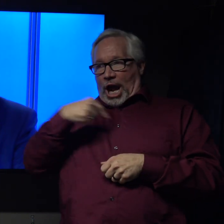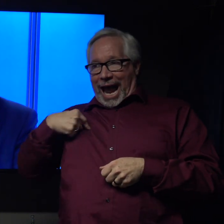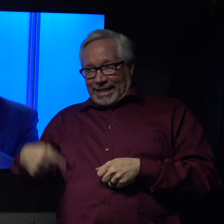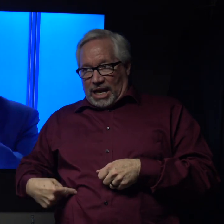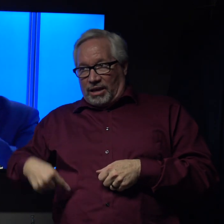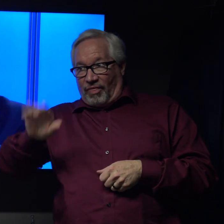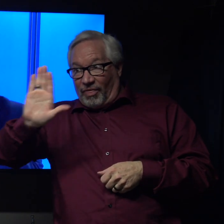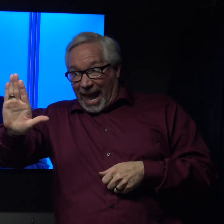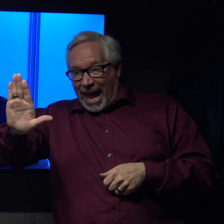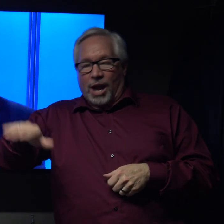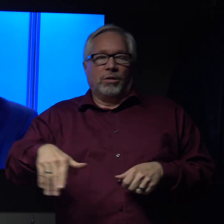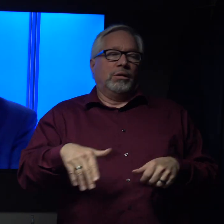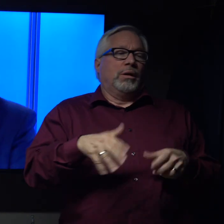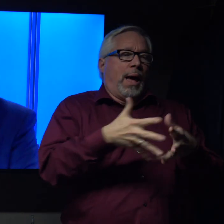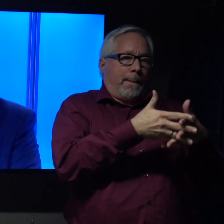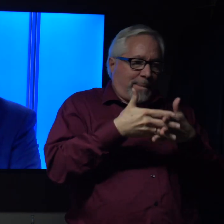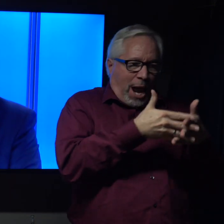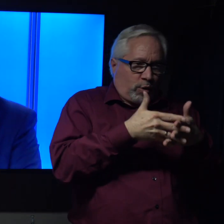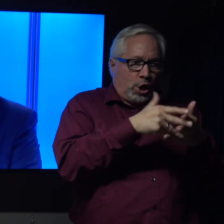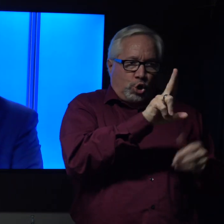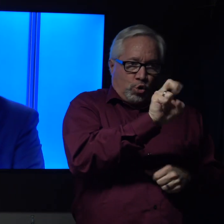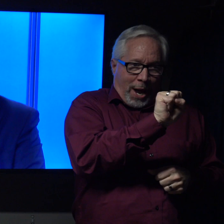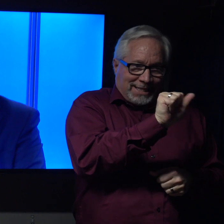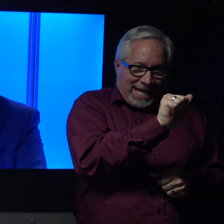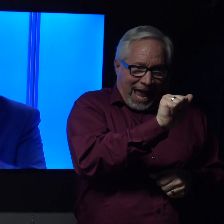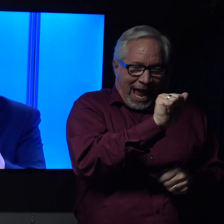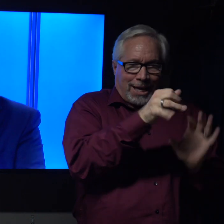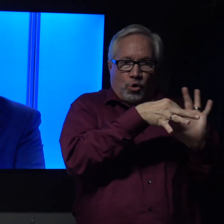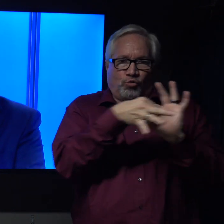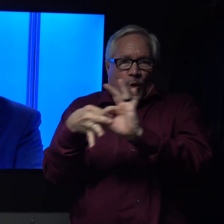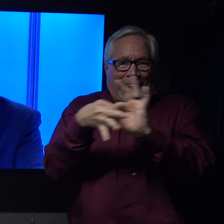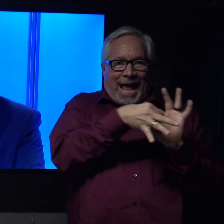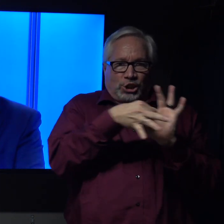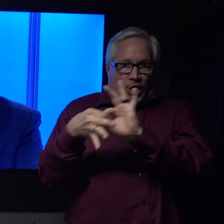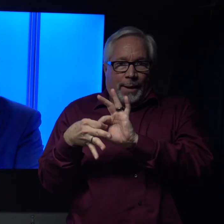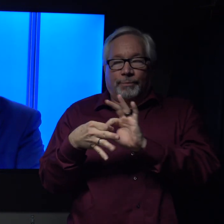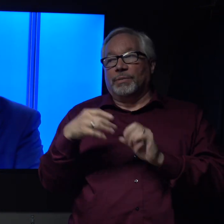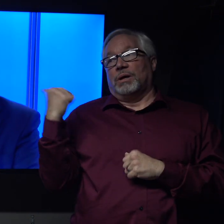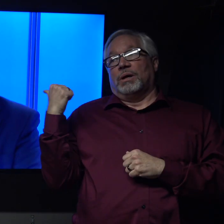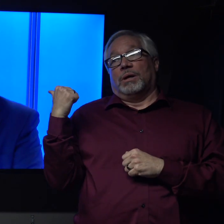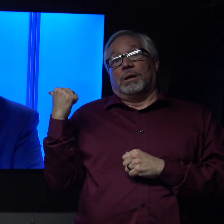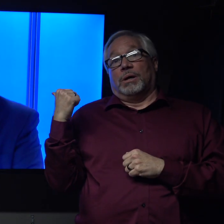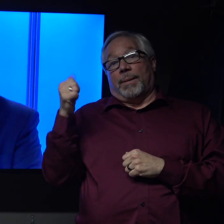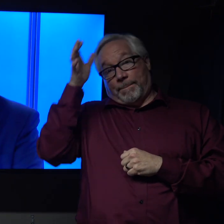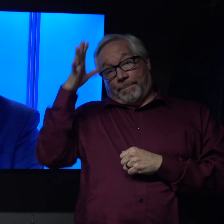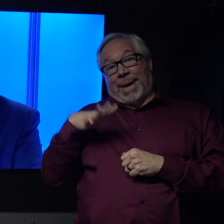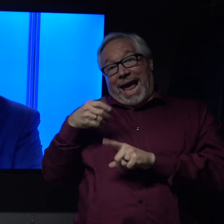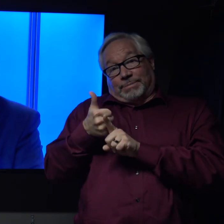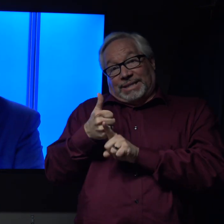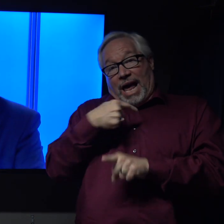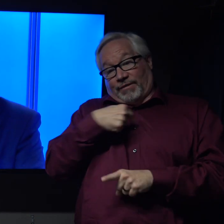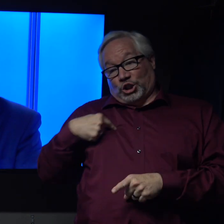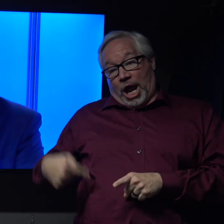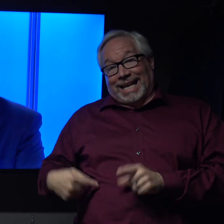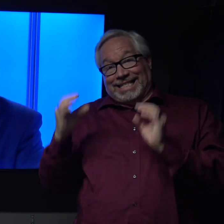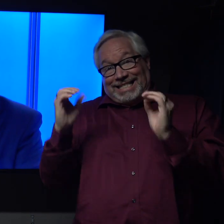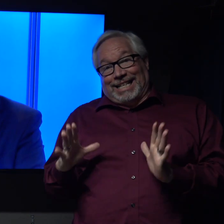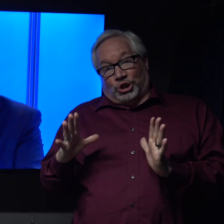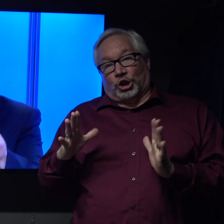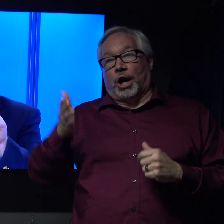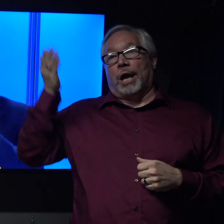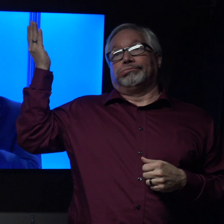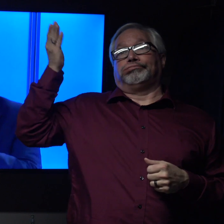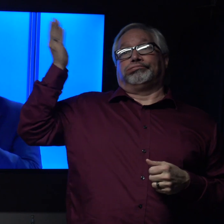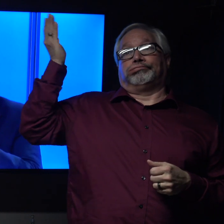Fox News with Tucker Carlson. It involves this professor you just saw from Beijing. We played this morning. So many of you had comments about it.